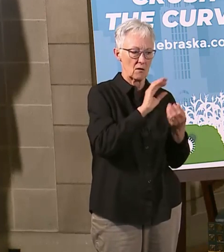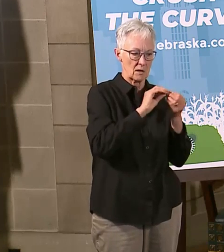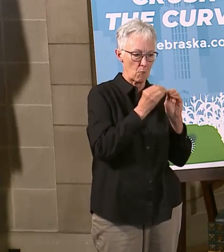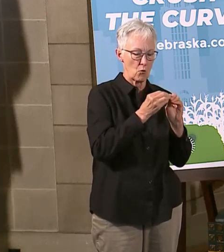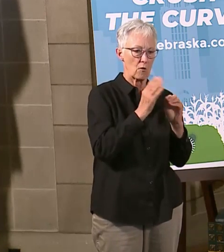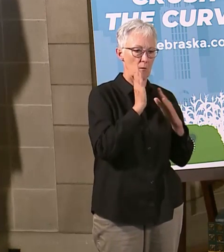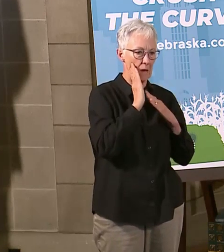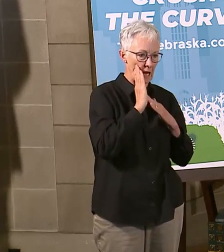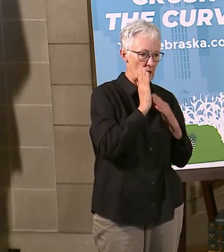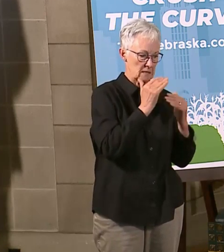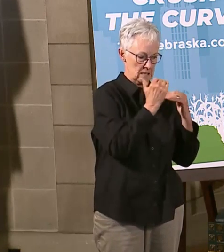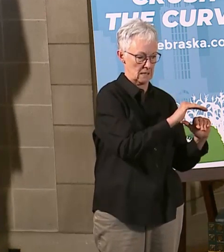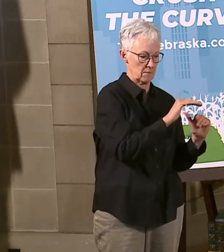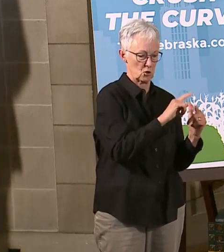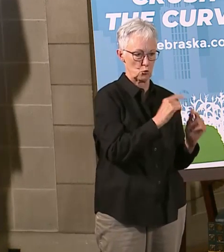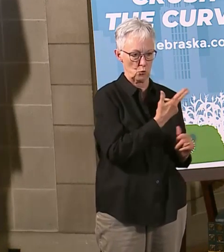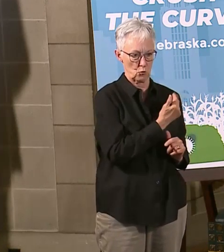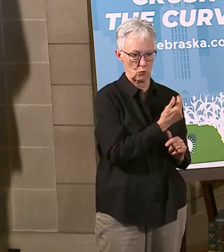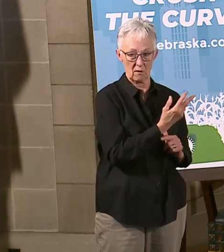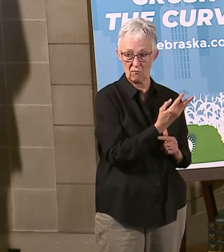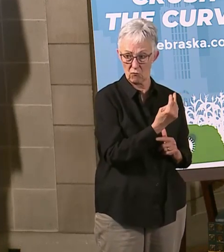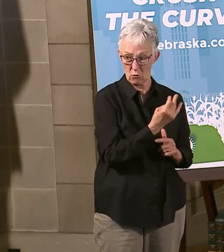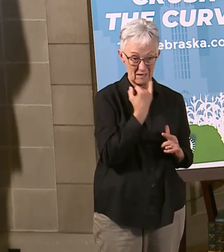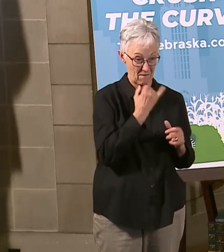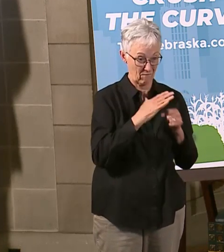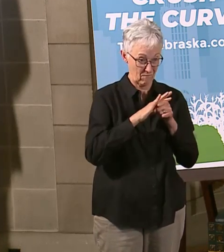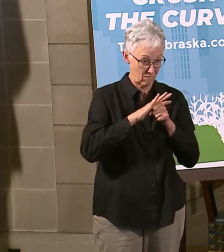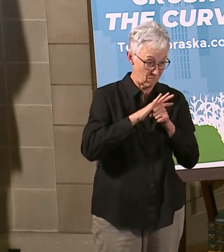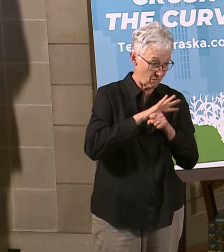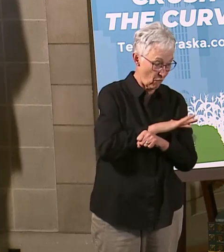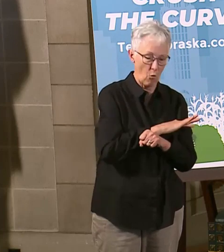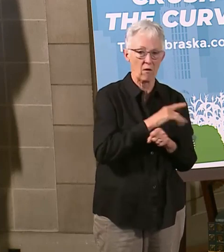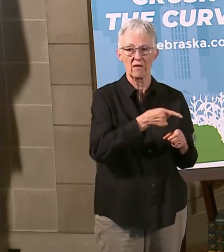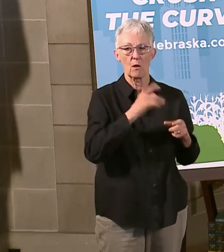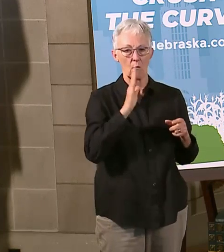and then when it gets to that capacity, then they'll transfer out.